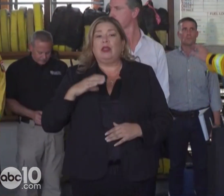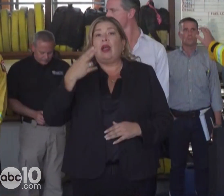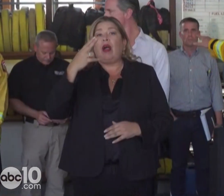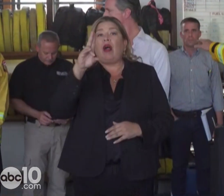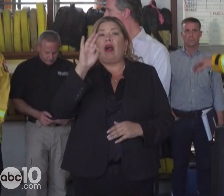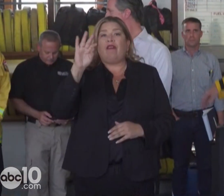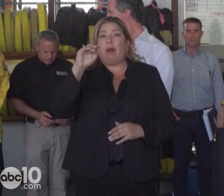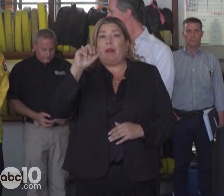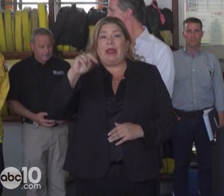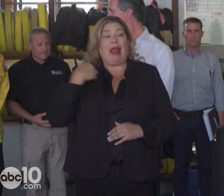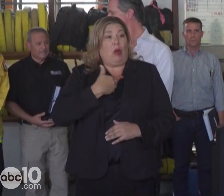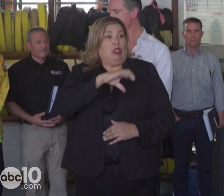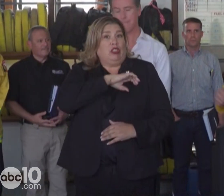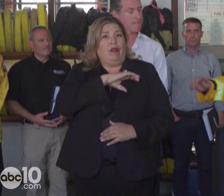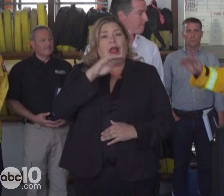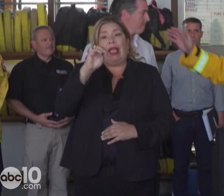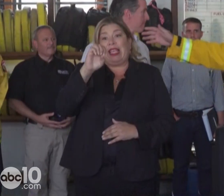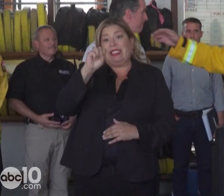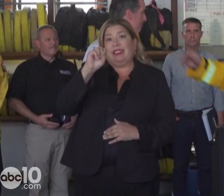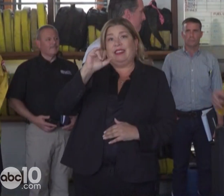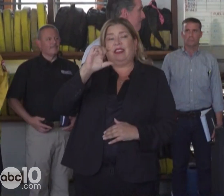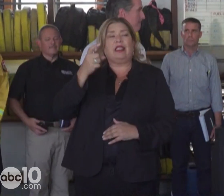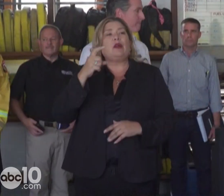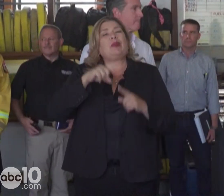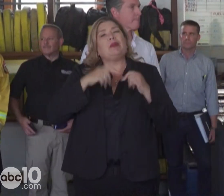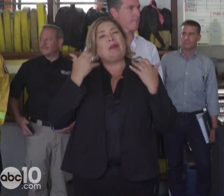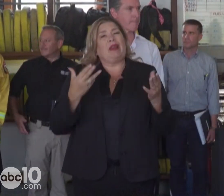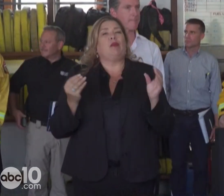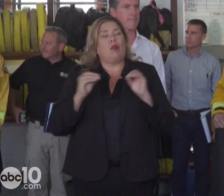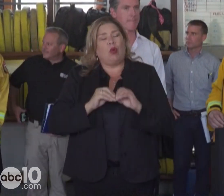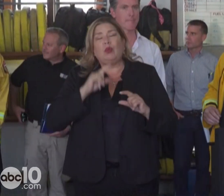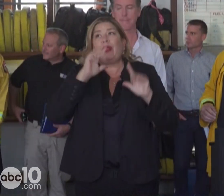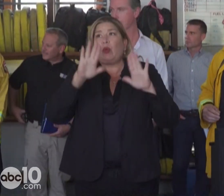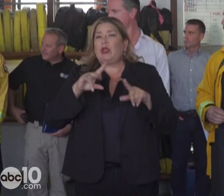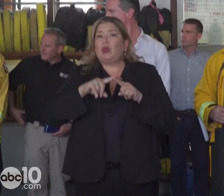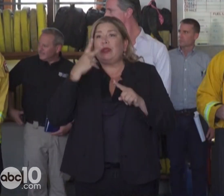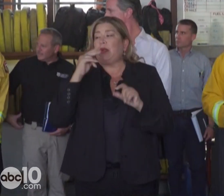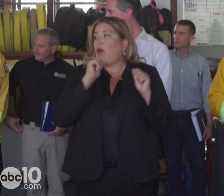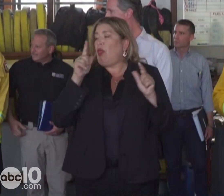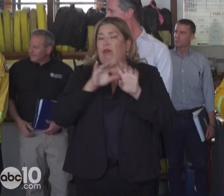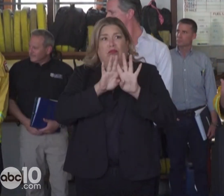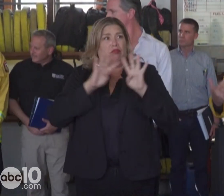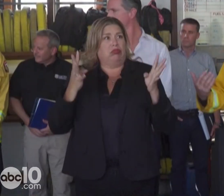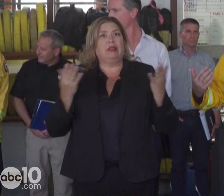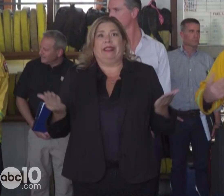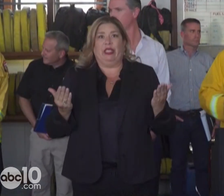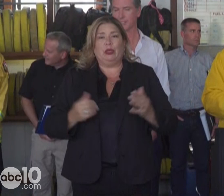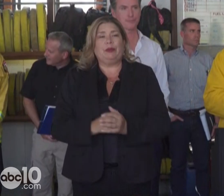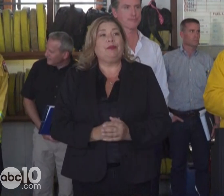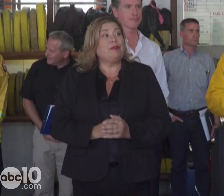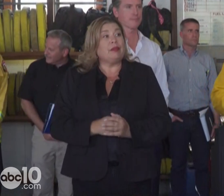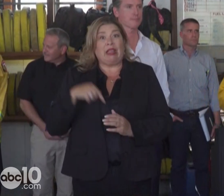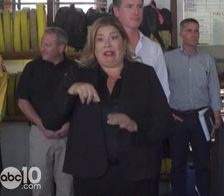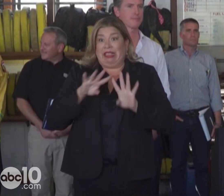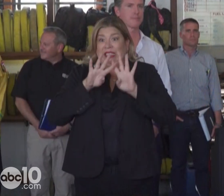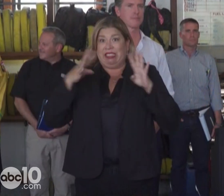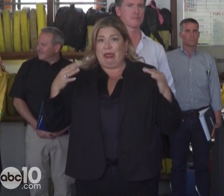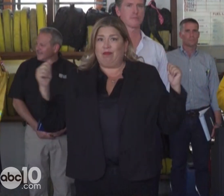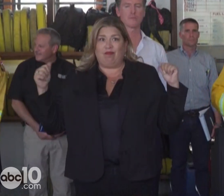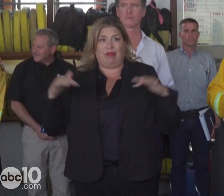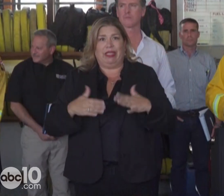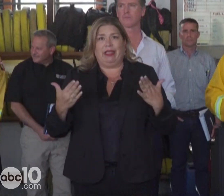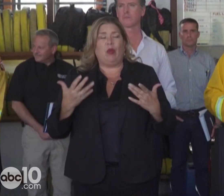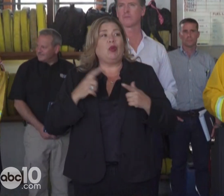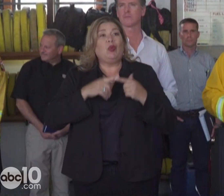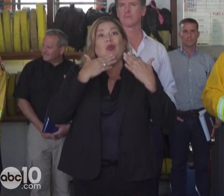Huffman, our Sheriff Mark Essick, and many more. Susan Gorn, it's great to see you, my colleague here. This is the team that's deploying, and I want to first